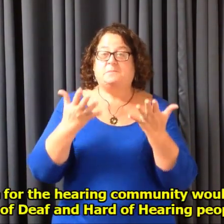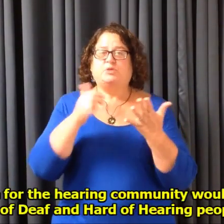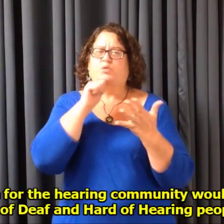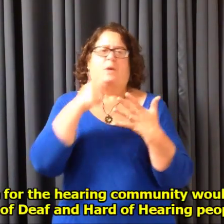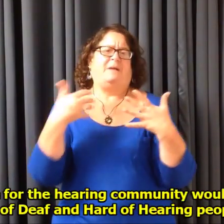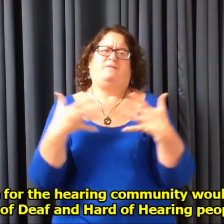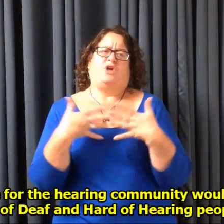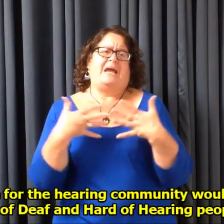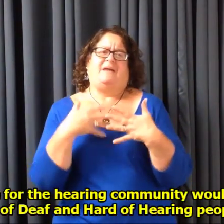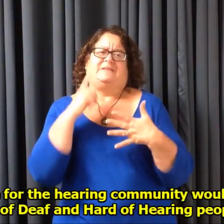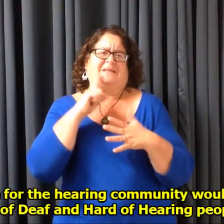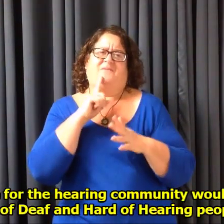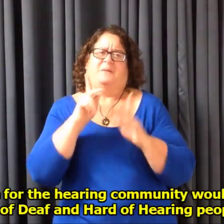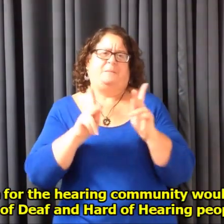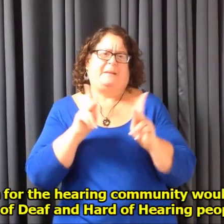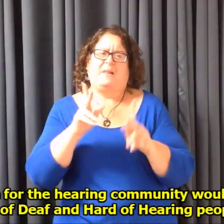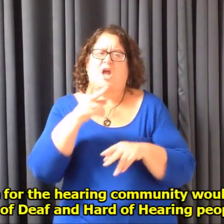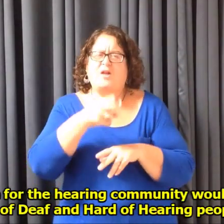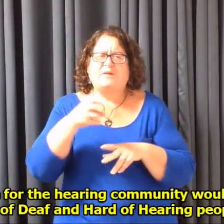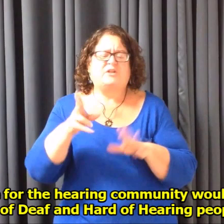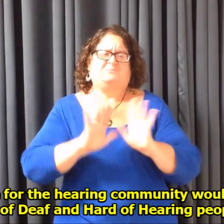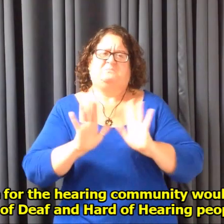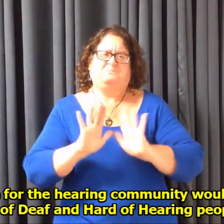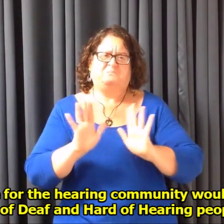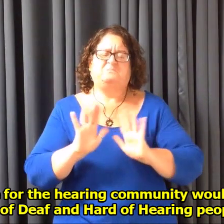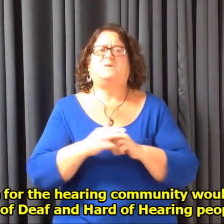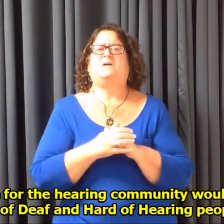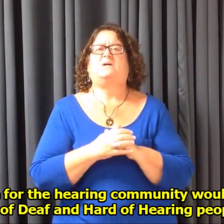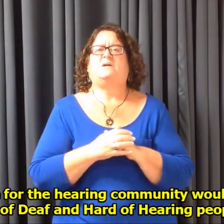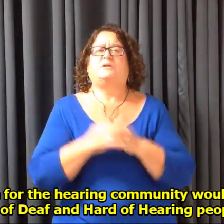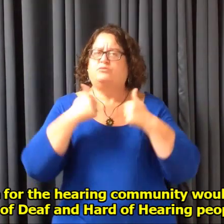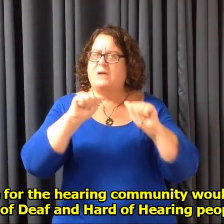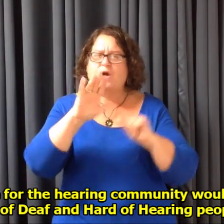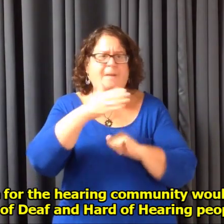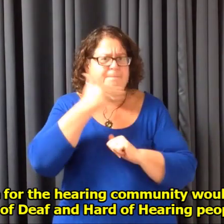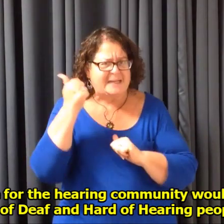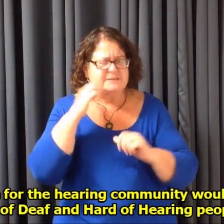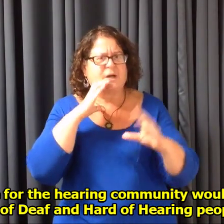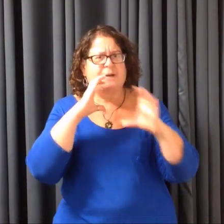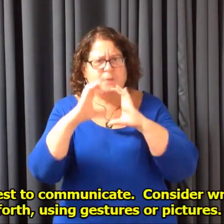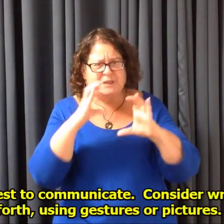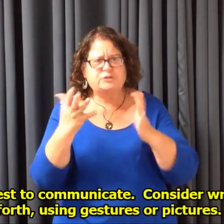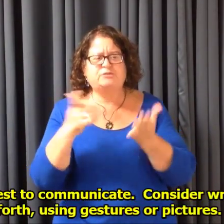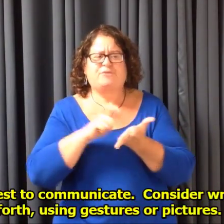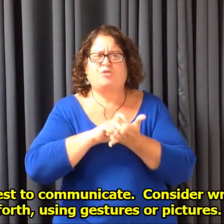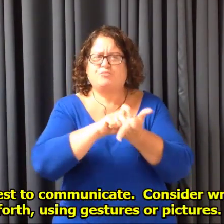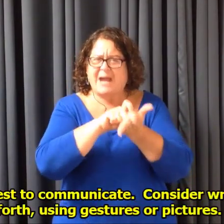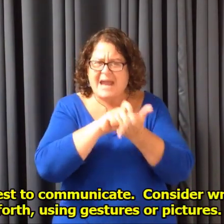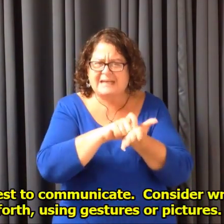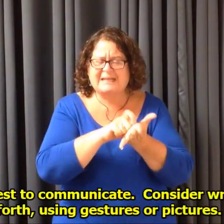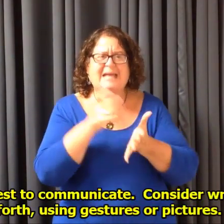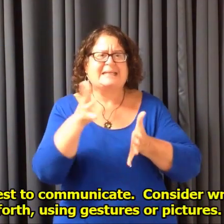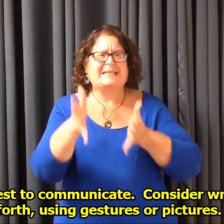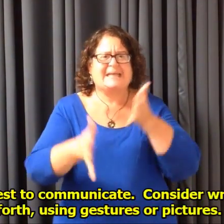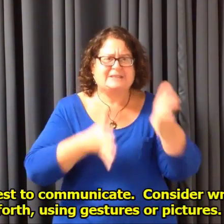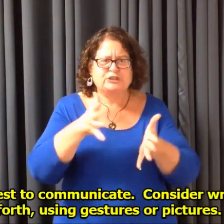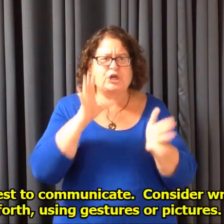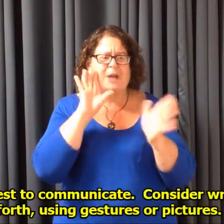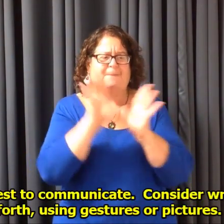My tips or advice for the hearing community would be don't be afraid of deaf and hard of hearing people. Just try your best to communicate, consider writing back and